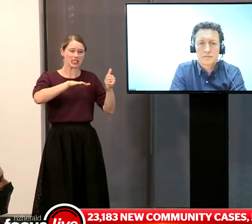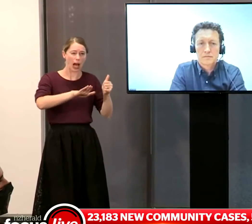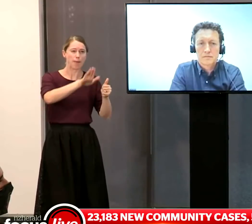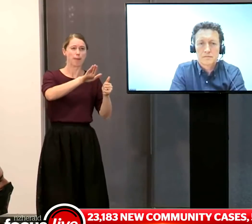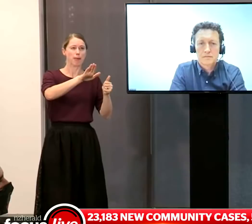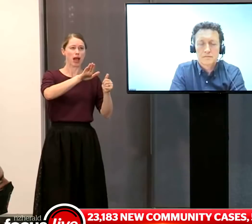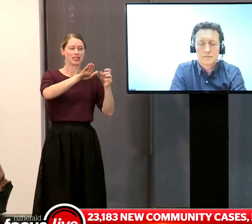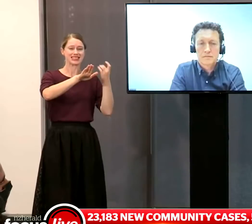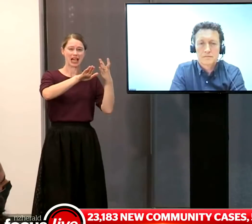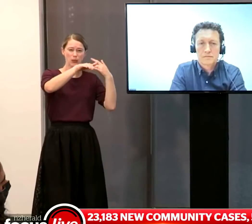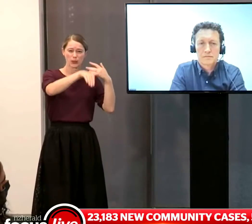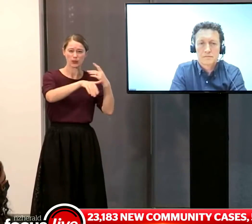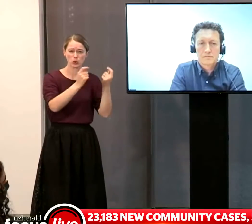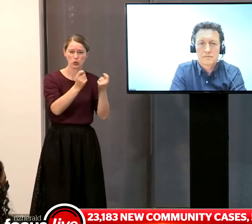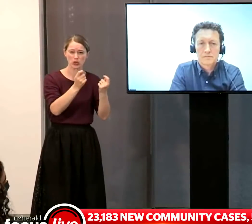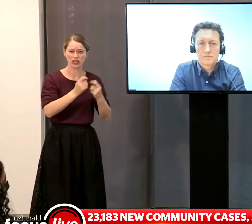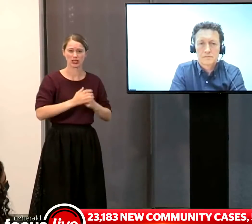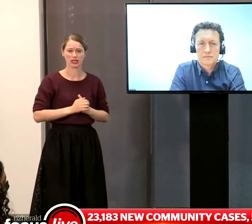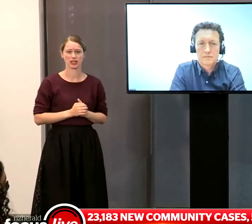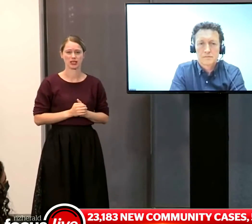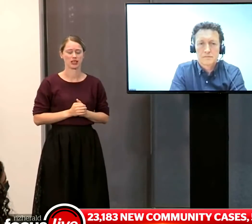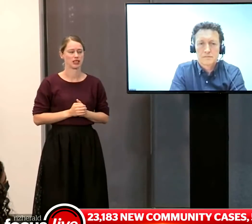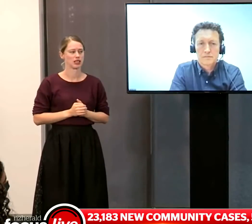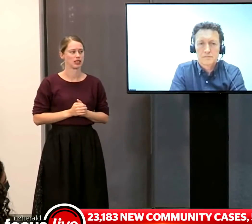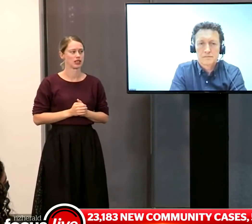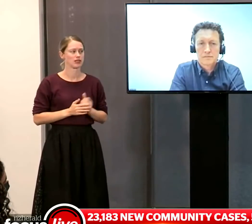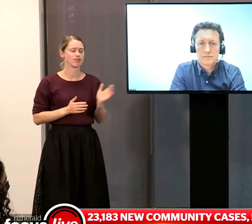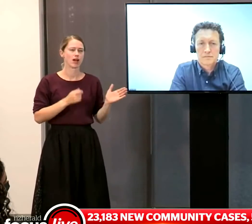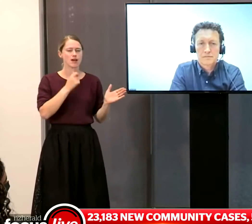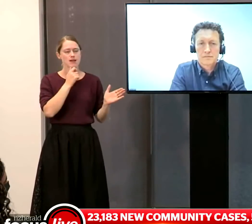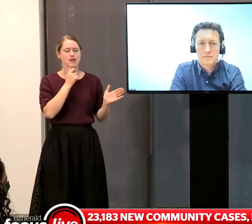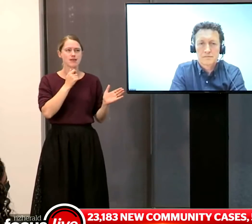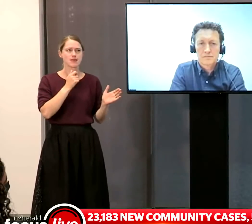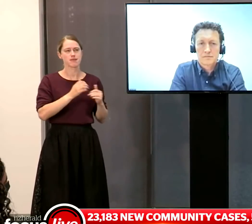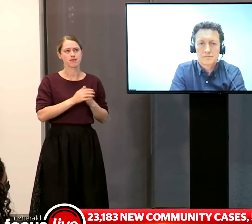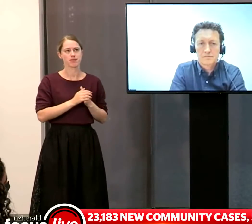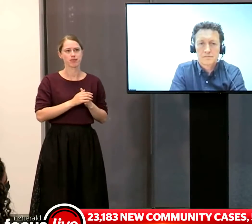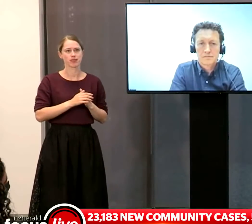daily case numbers? I would